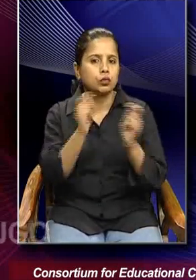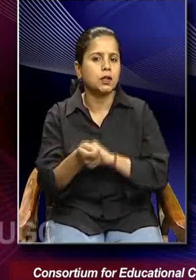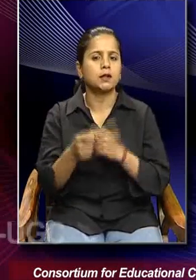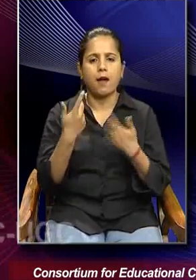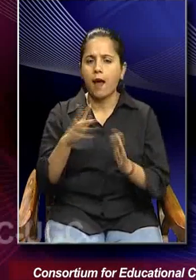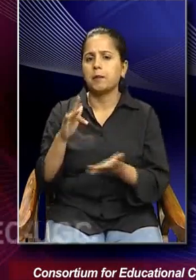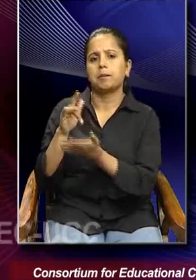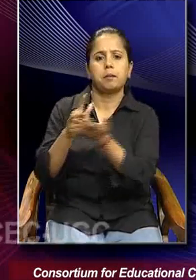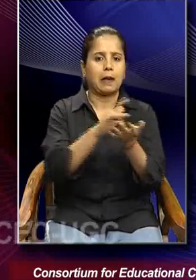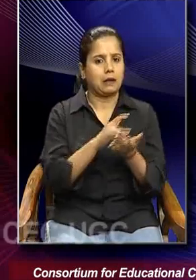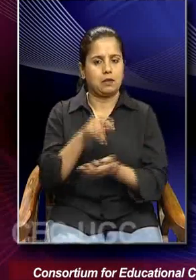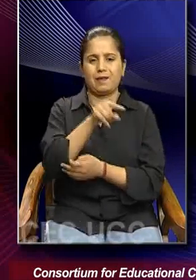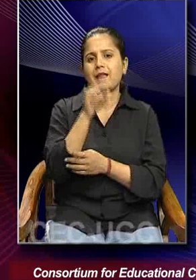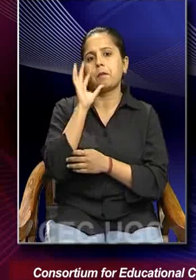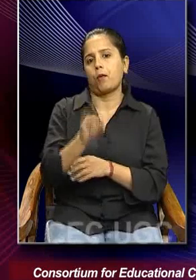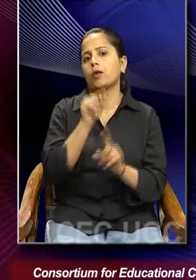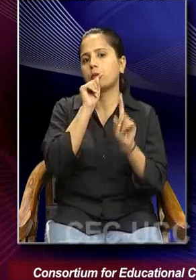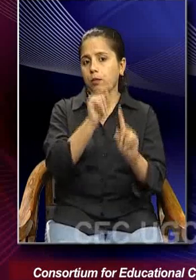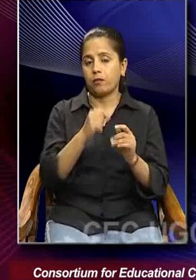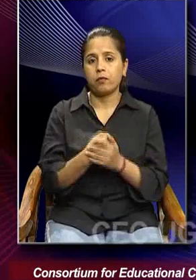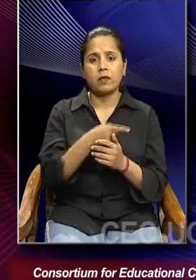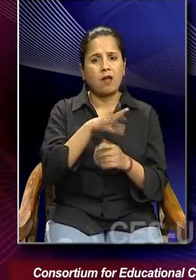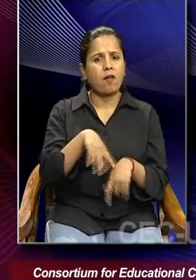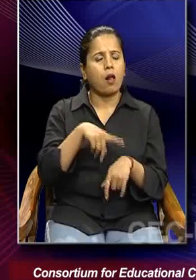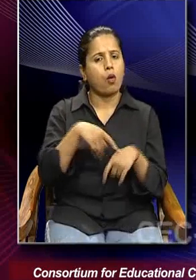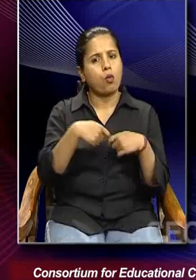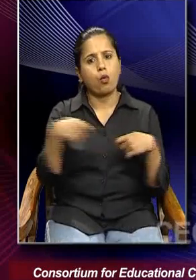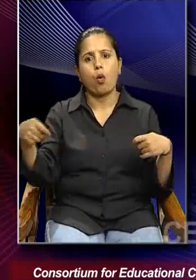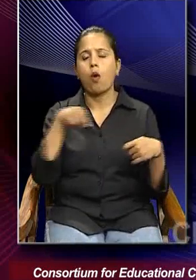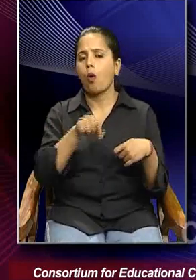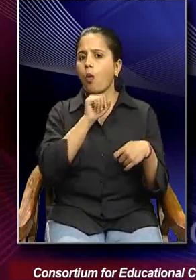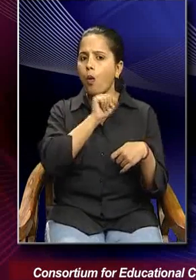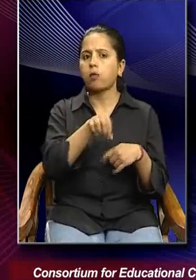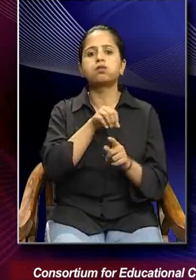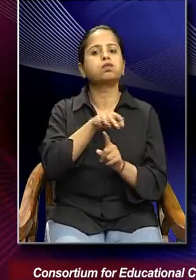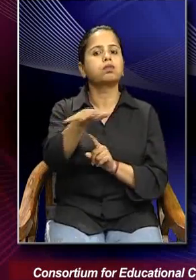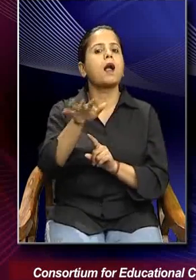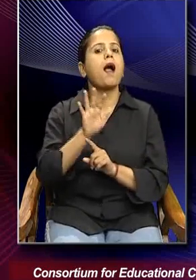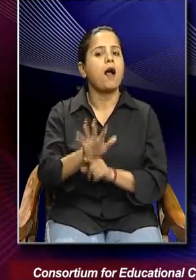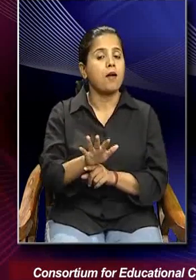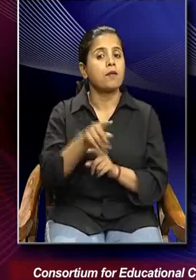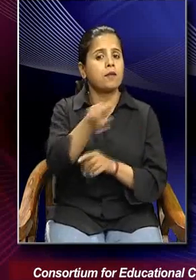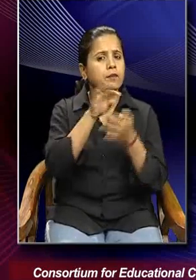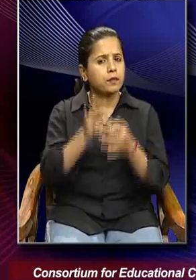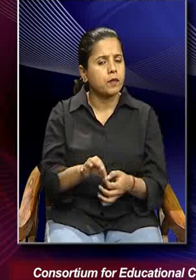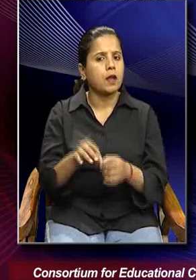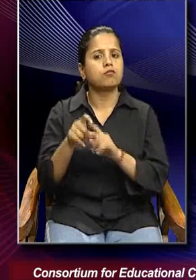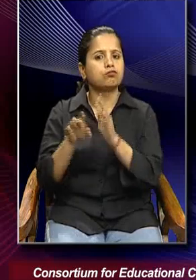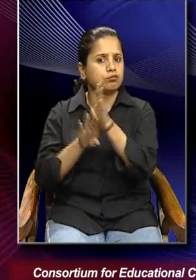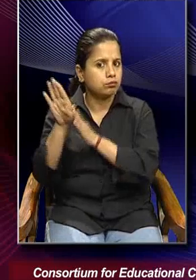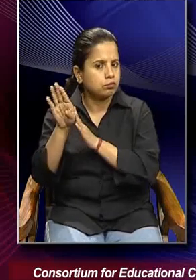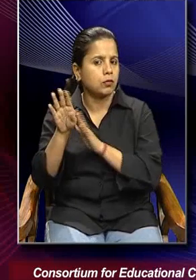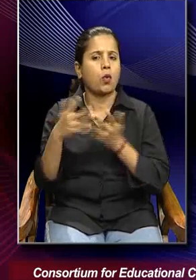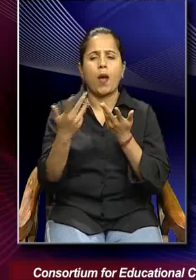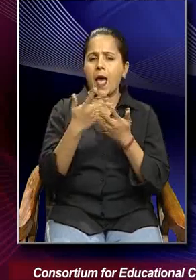region, and it has long-lasting implications related to development of